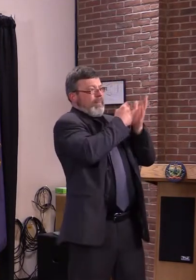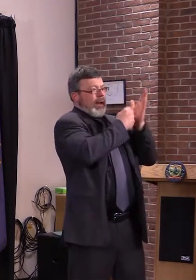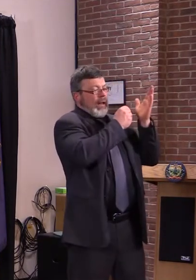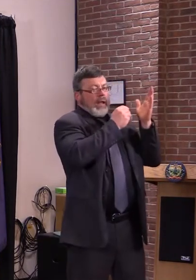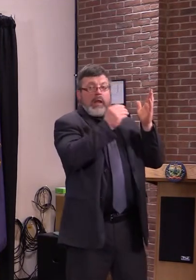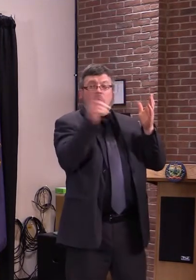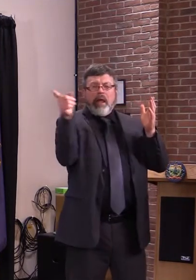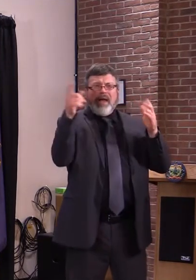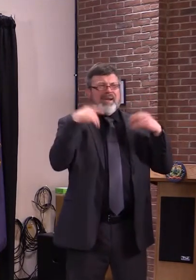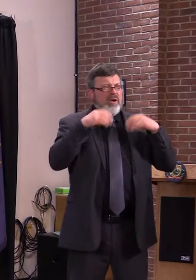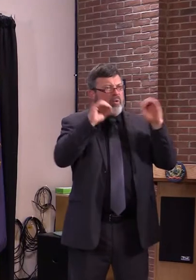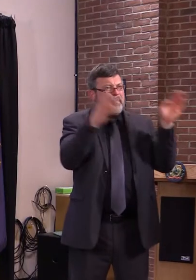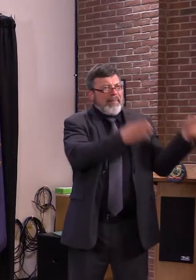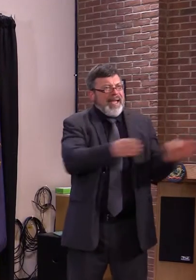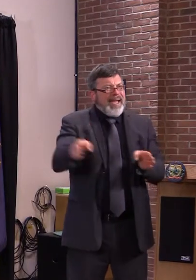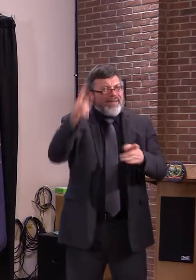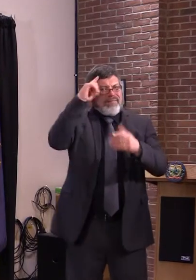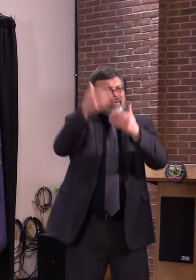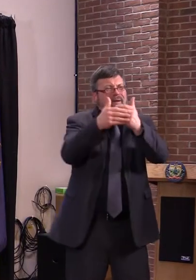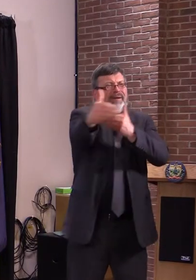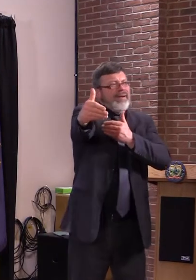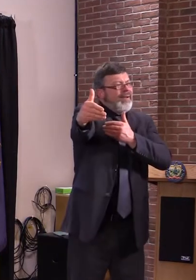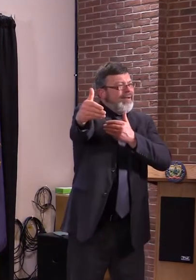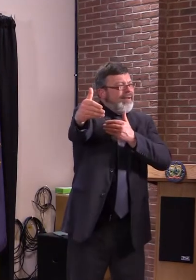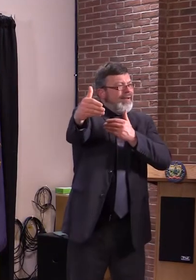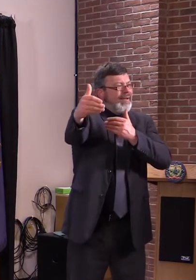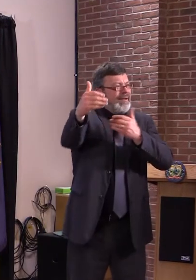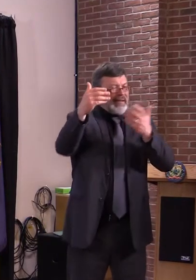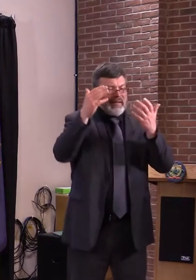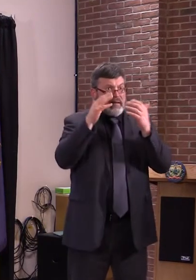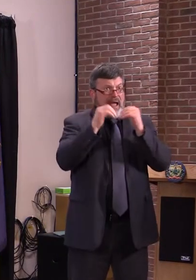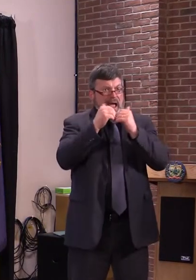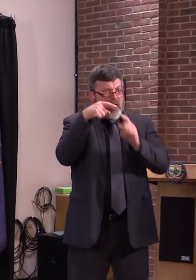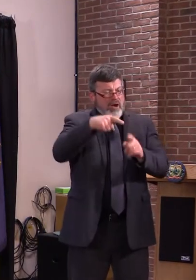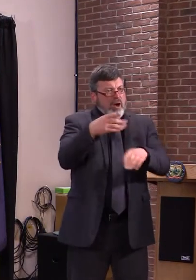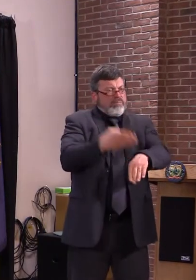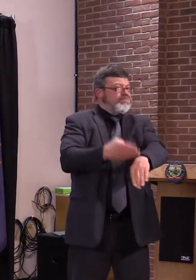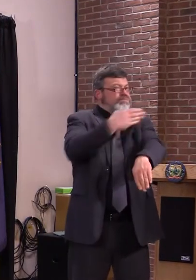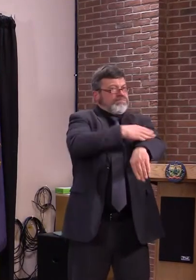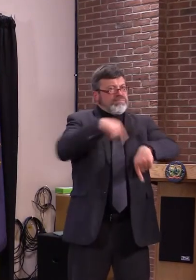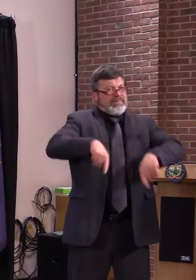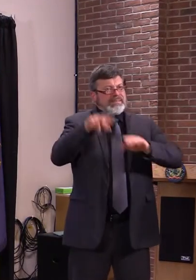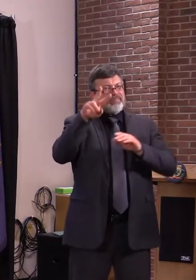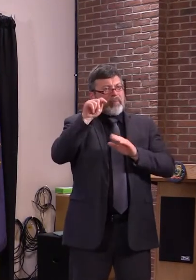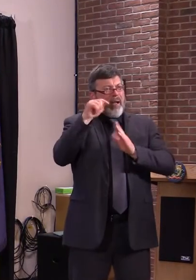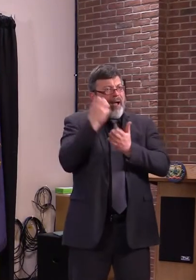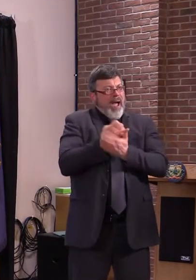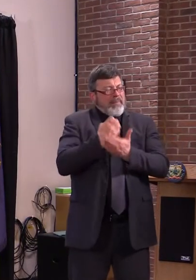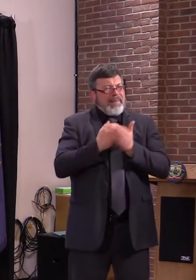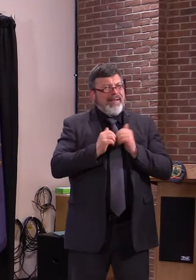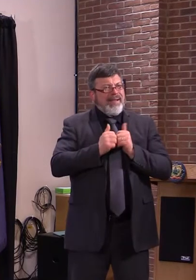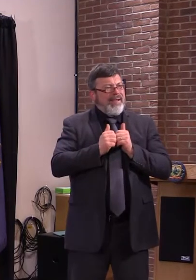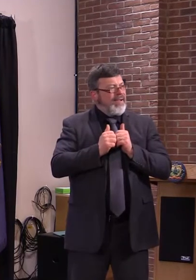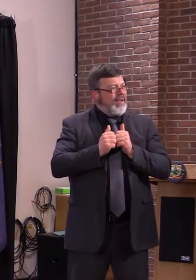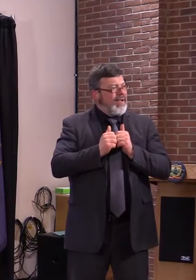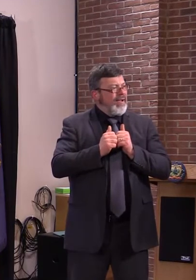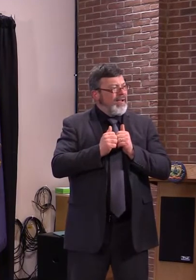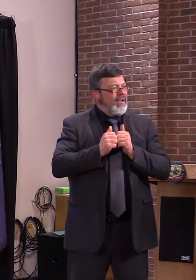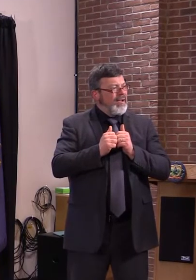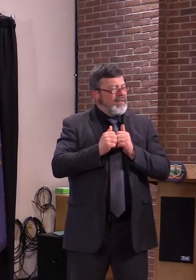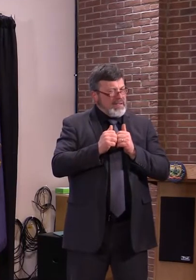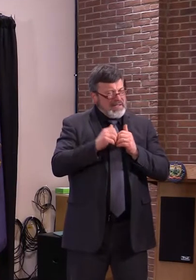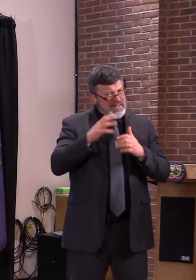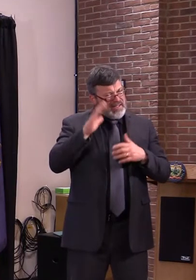larger economic revitalization needs of the state or maximizing the value of this money. The